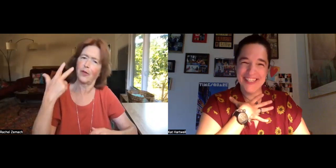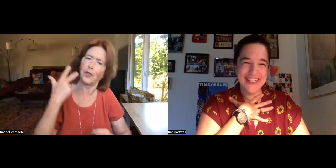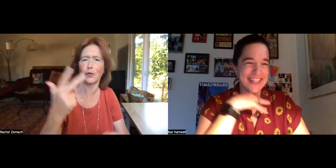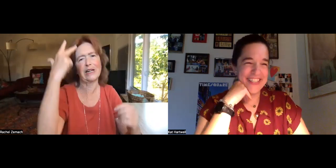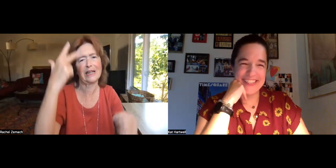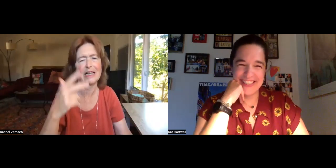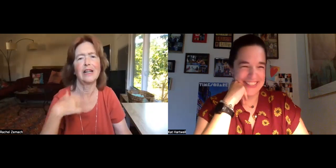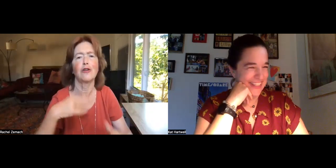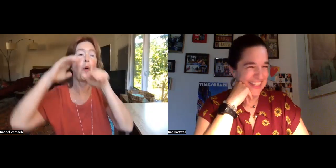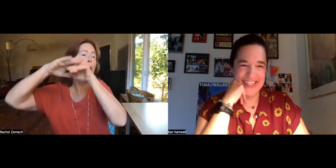Three. So.